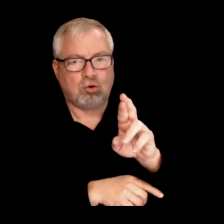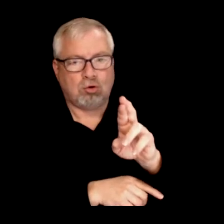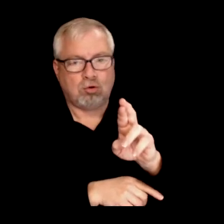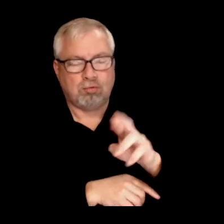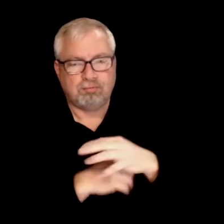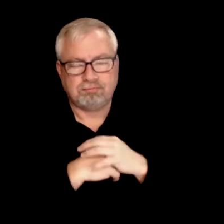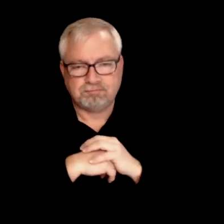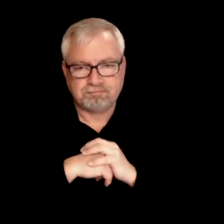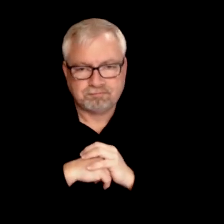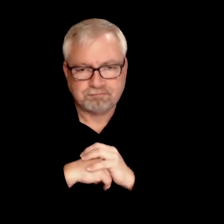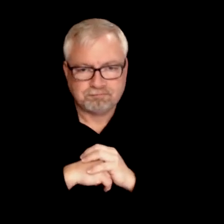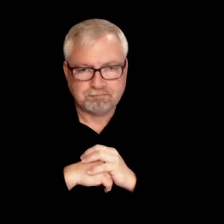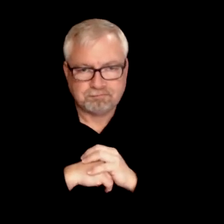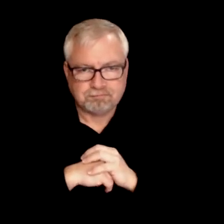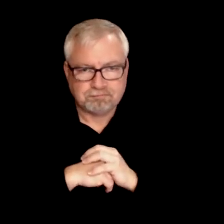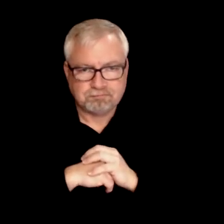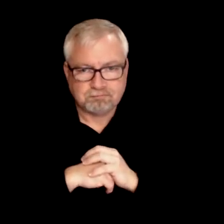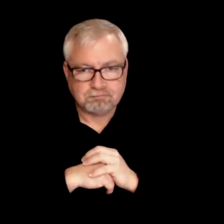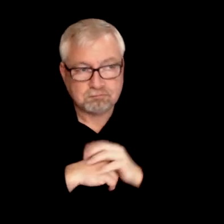Yes, can you hear me?